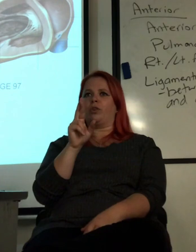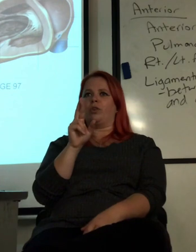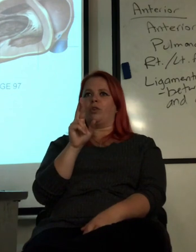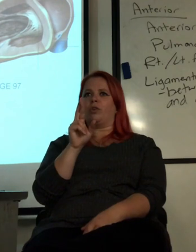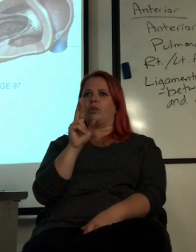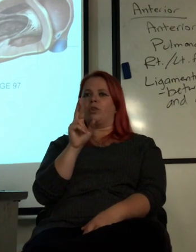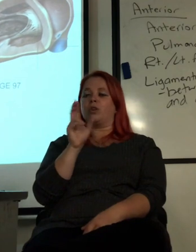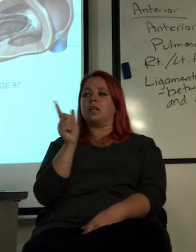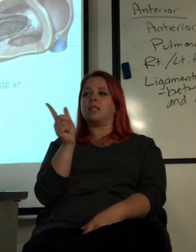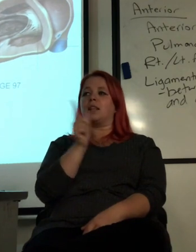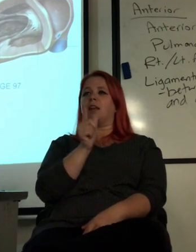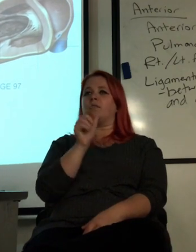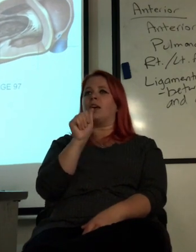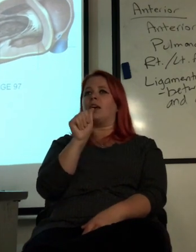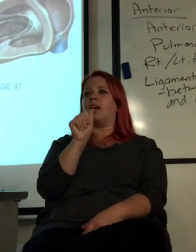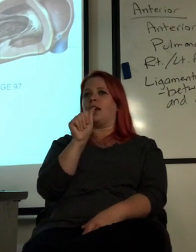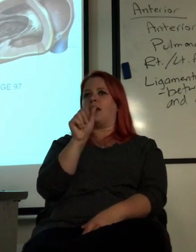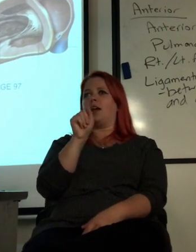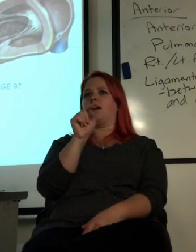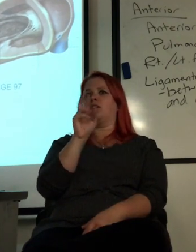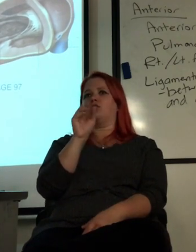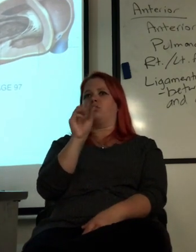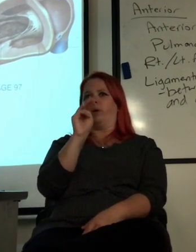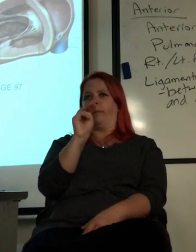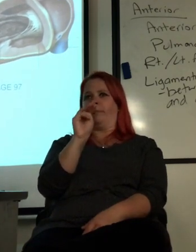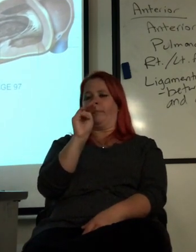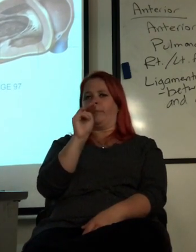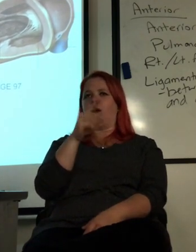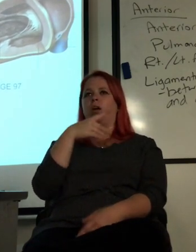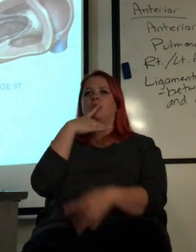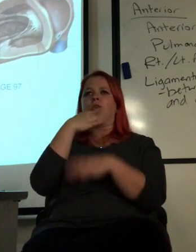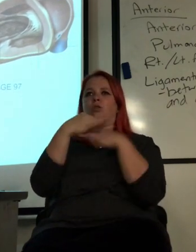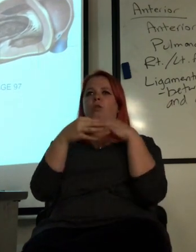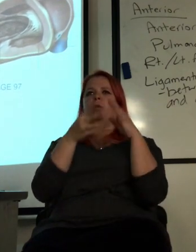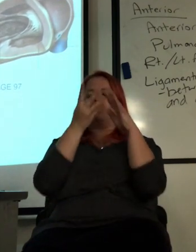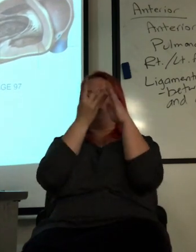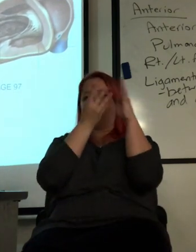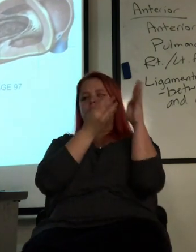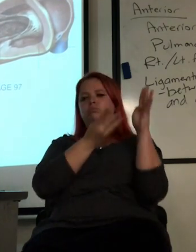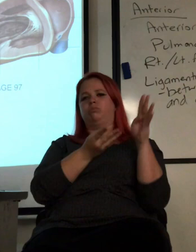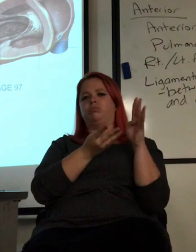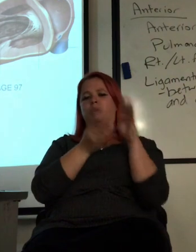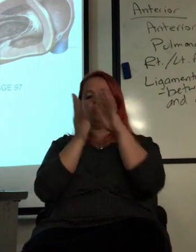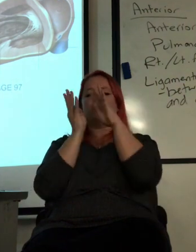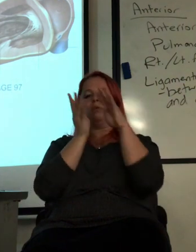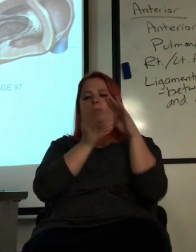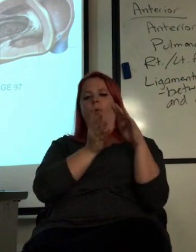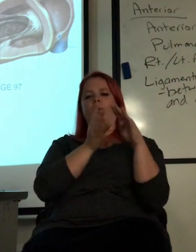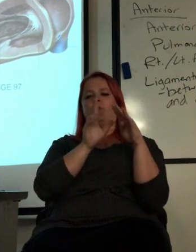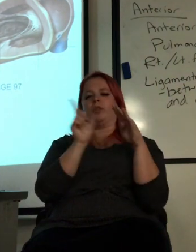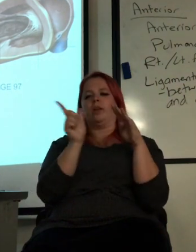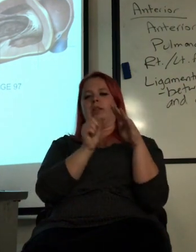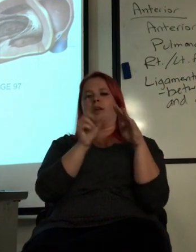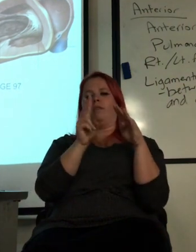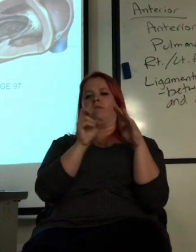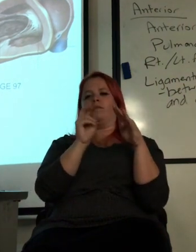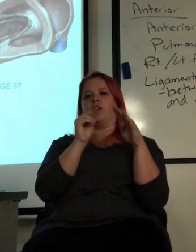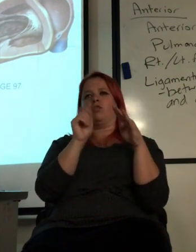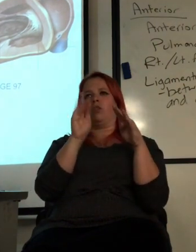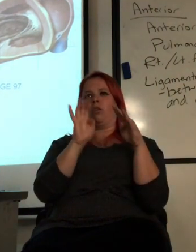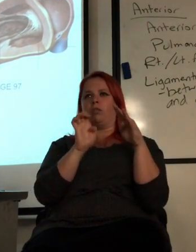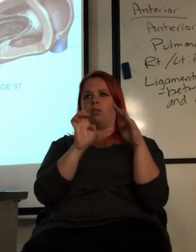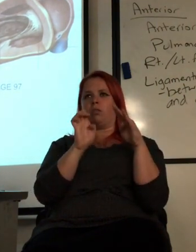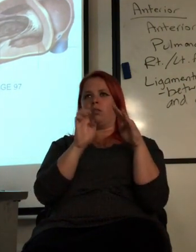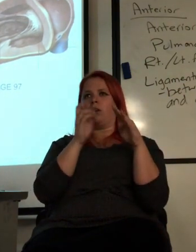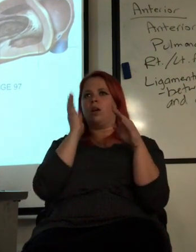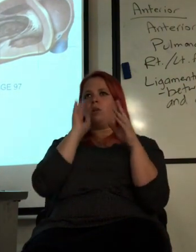Left atrium, blood flows forward to the left ventricle, and it's going to go up there. That's